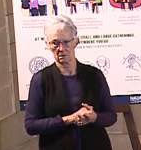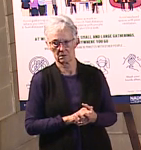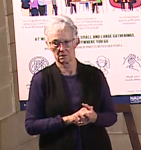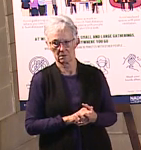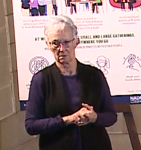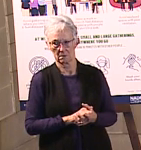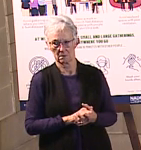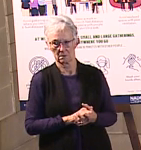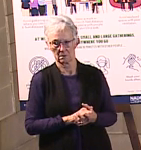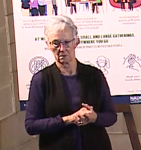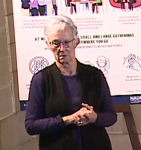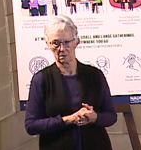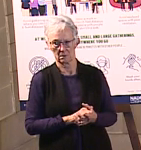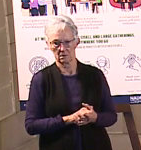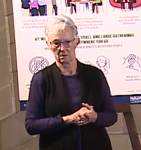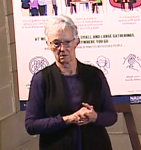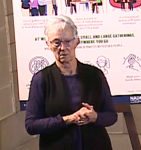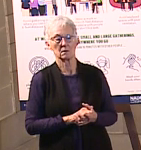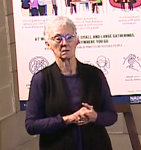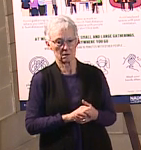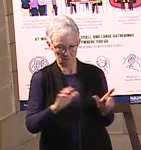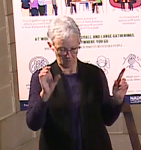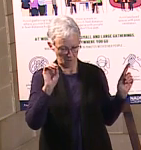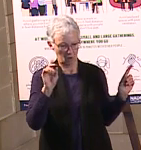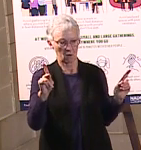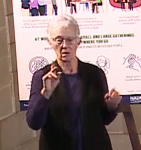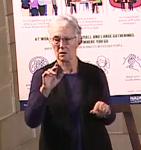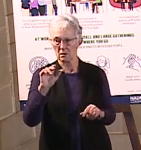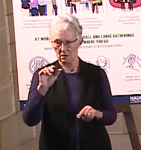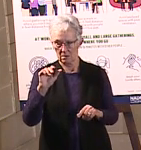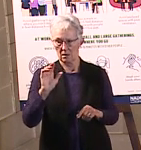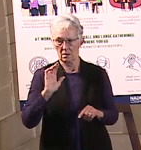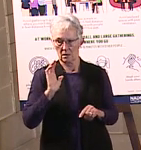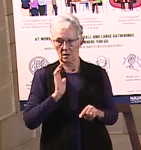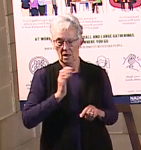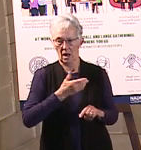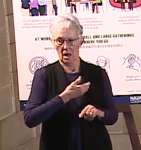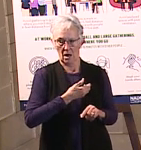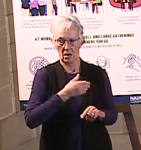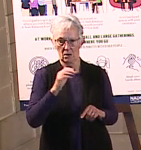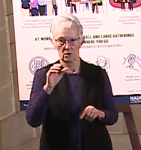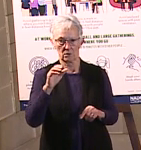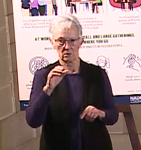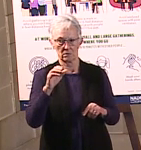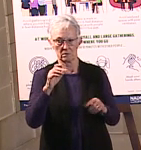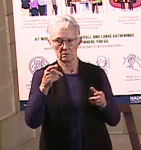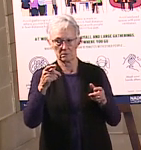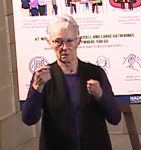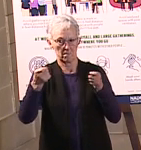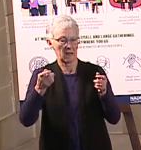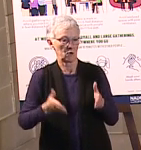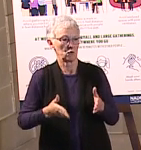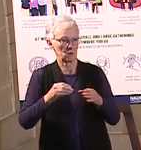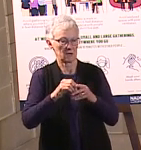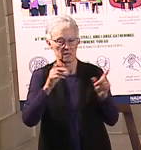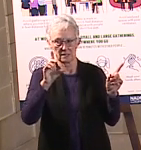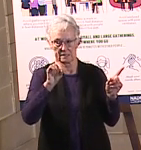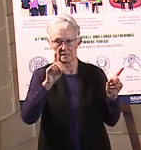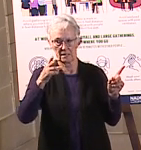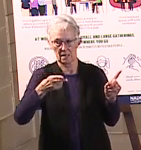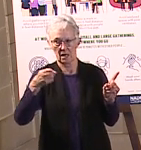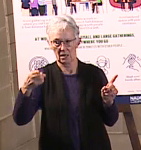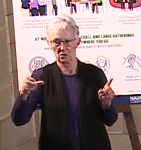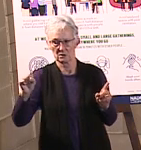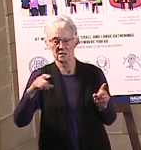workers we talked about before. Okay, so Angie Ling, our incident commander for the Department of Health and Human Services, wants to clarify that the home